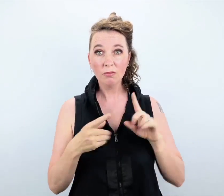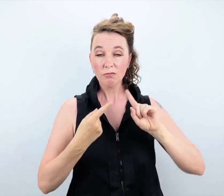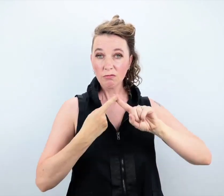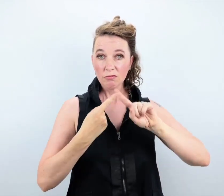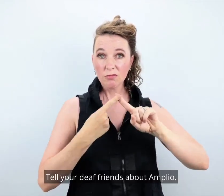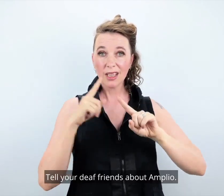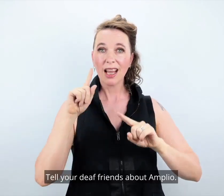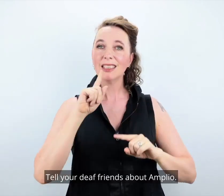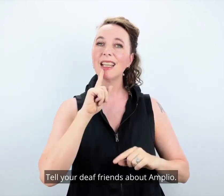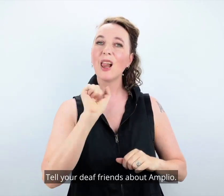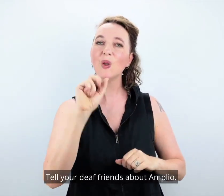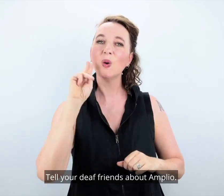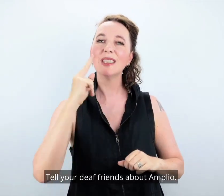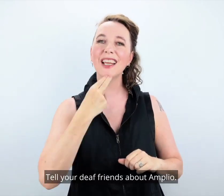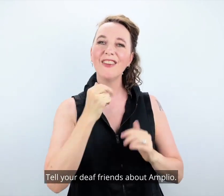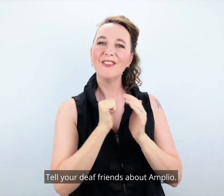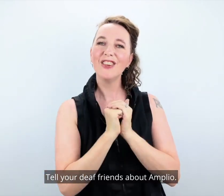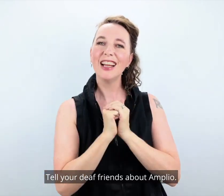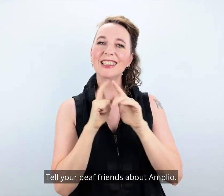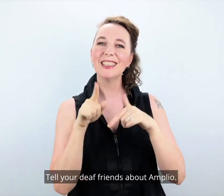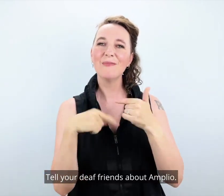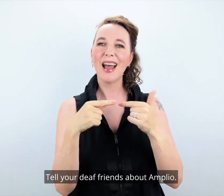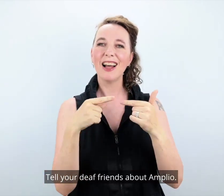Tell your deaf friends about Amplio.